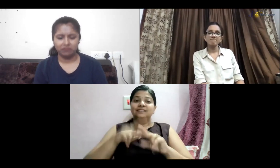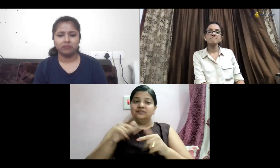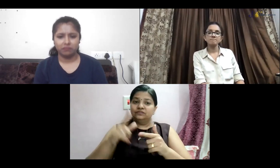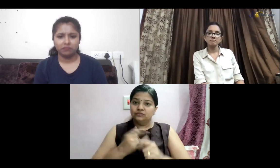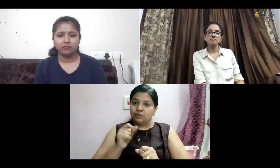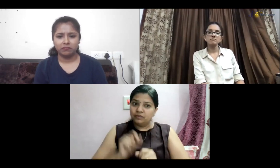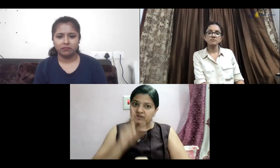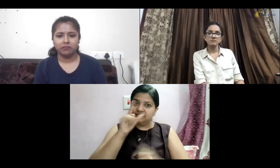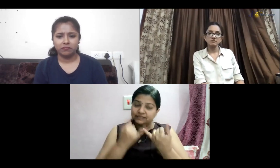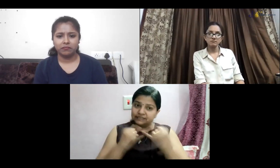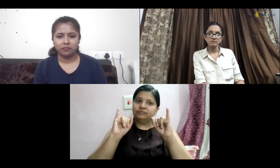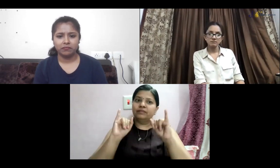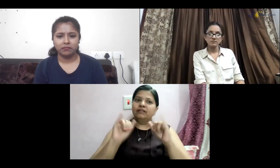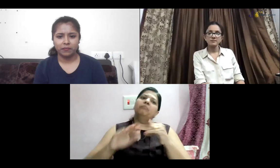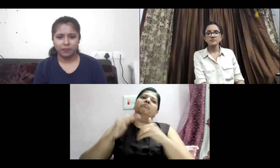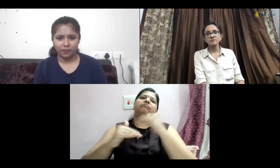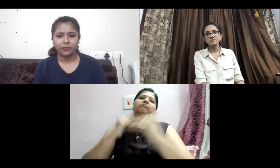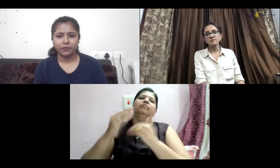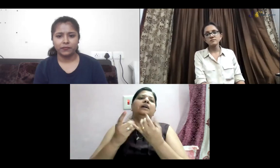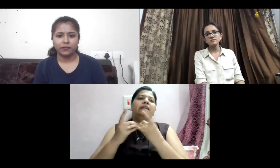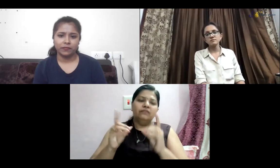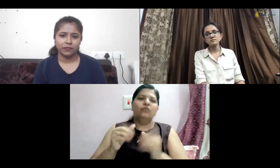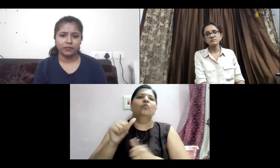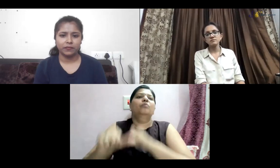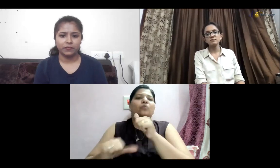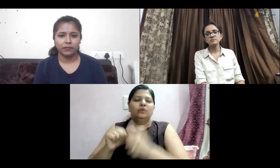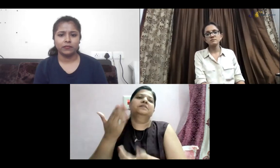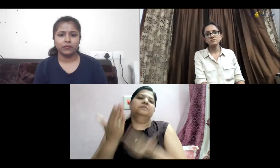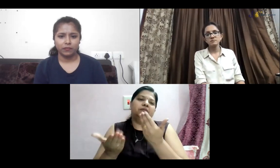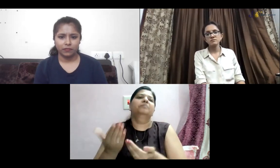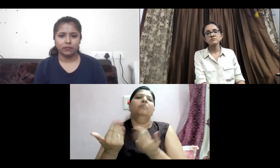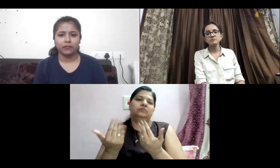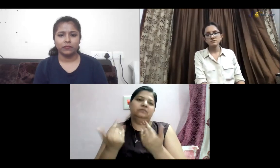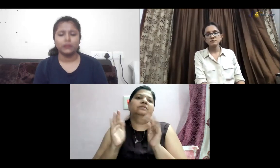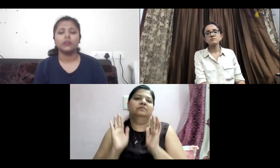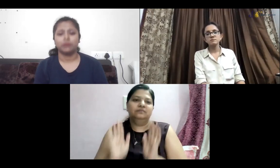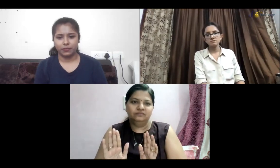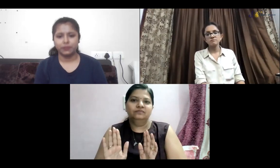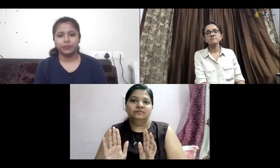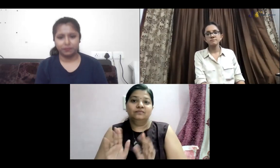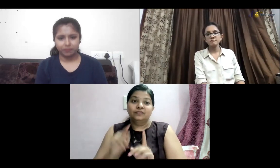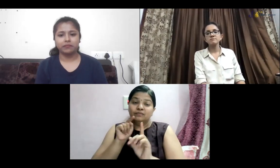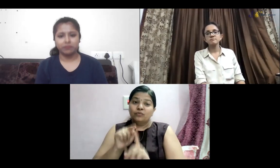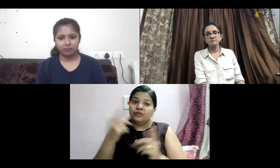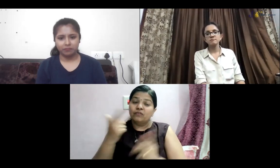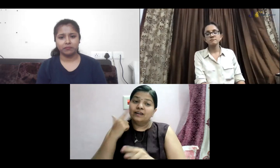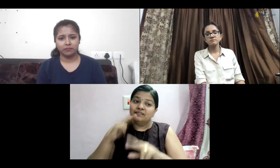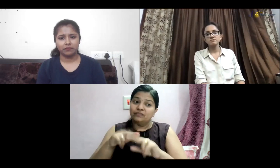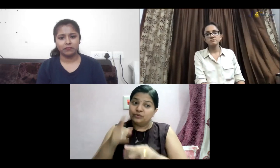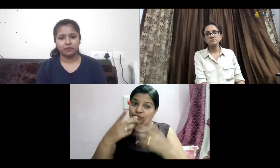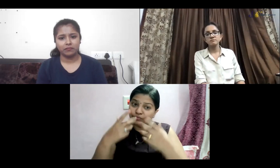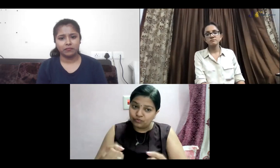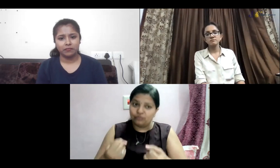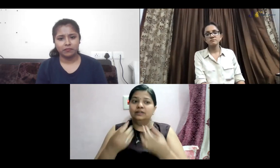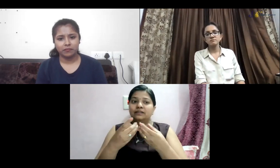become independent, so it's the important thing if the things will be accessible for them. So you have to become independent. After that, you